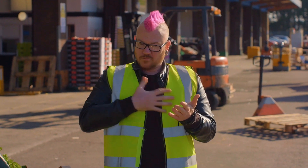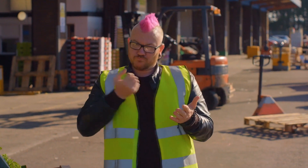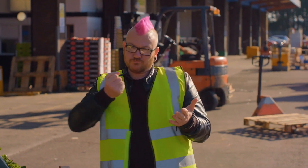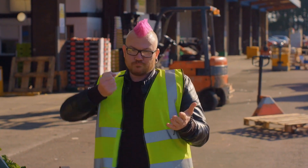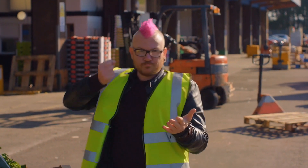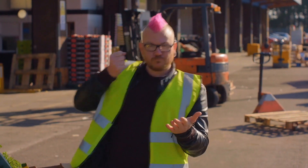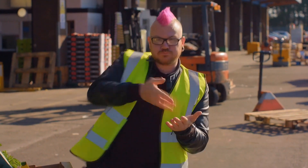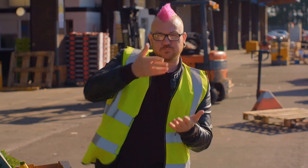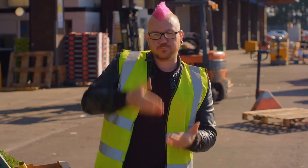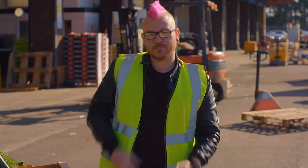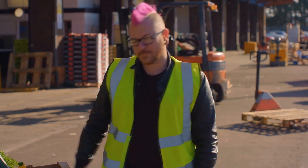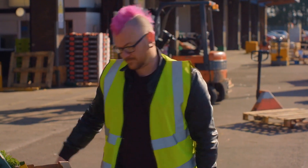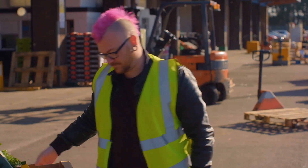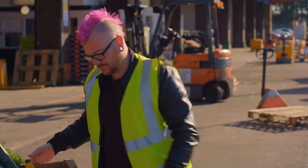always making something special.